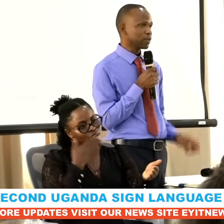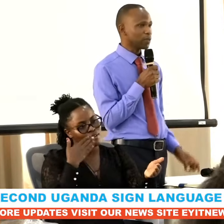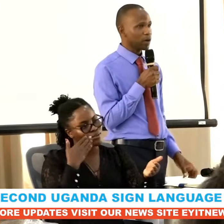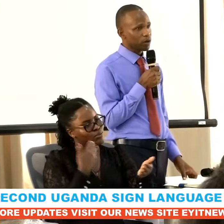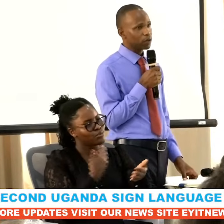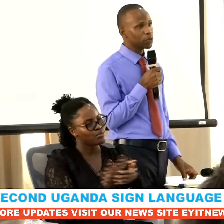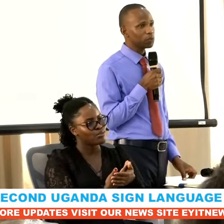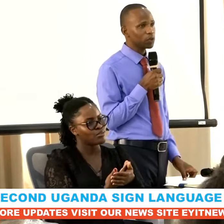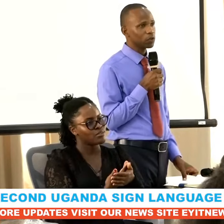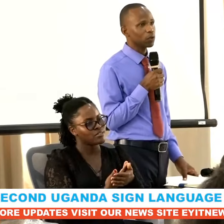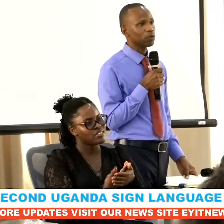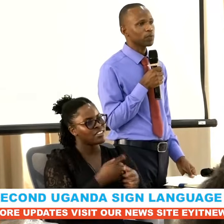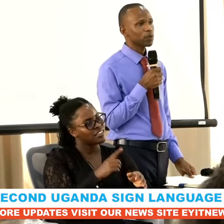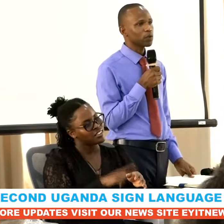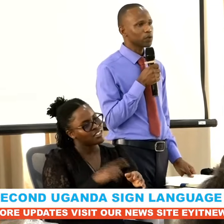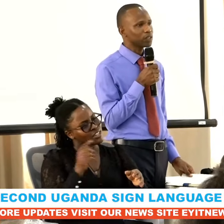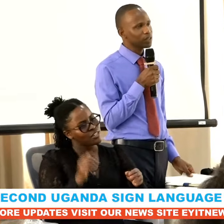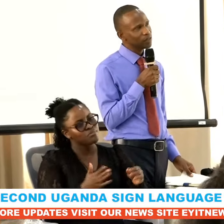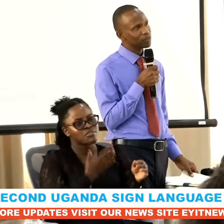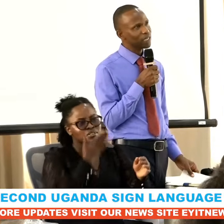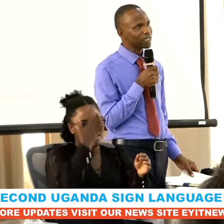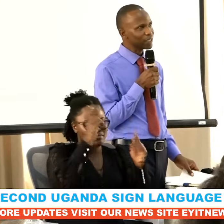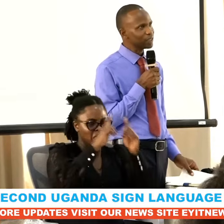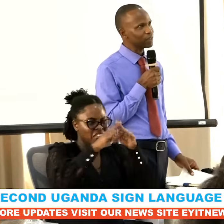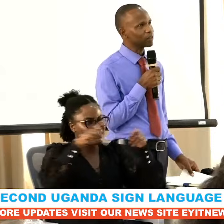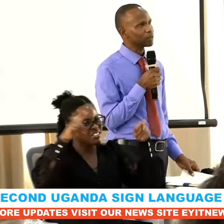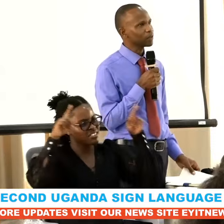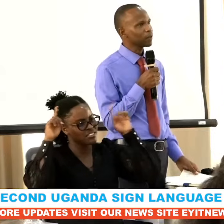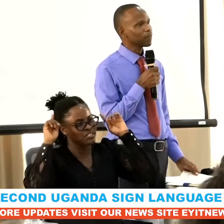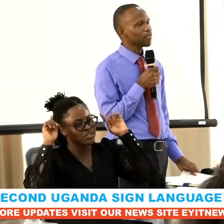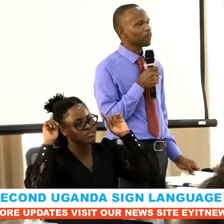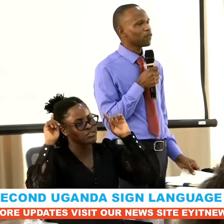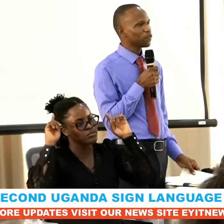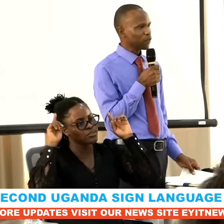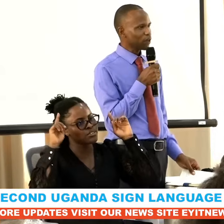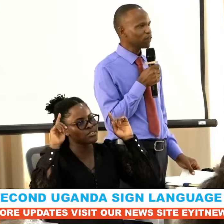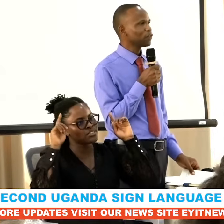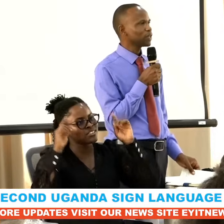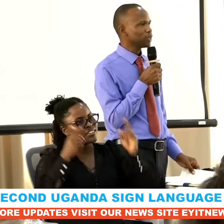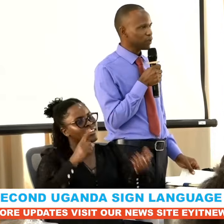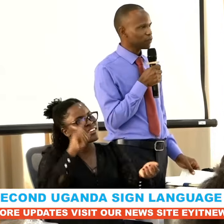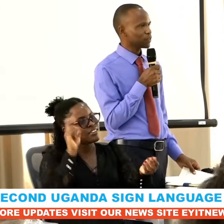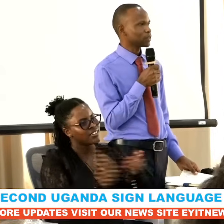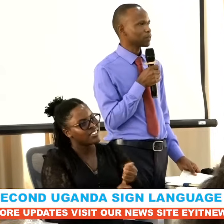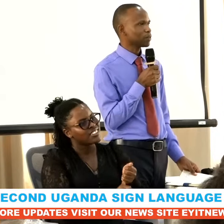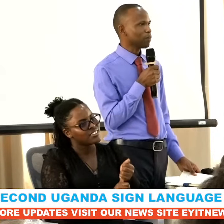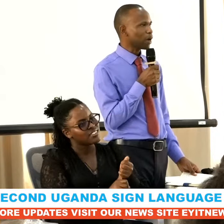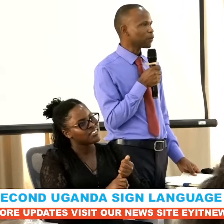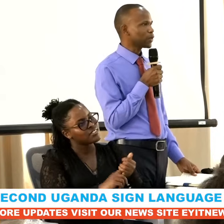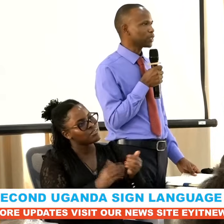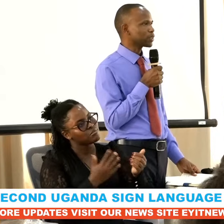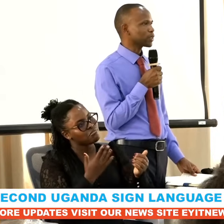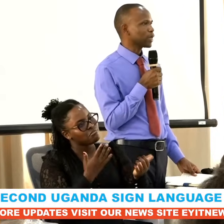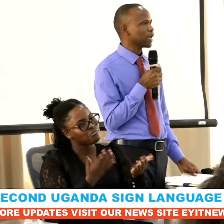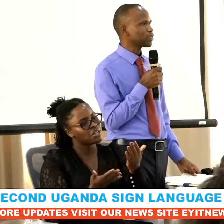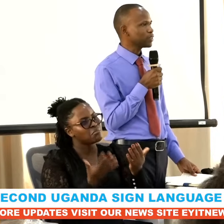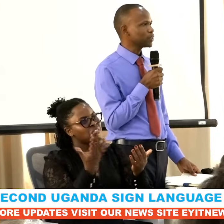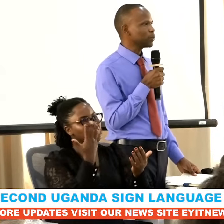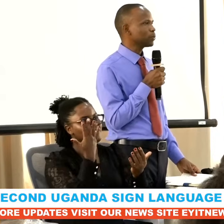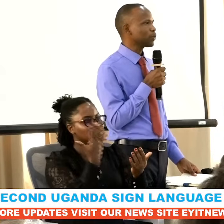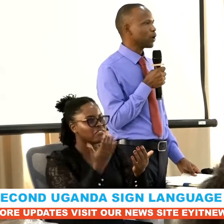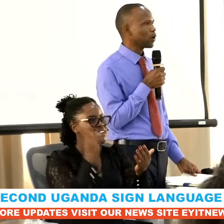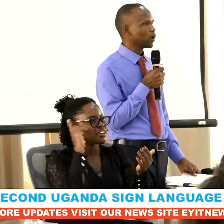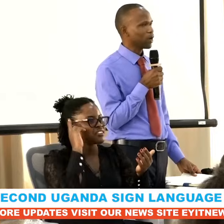that Mbarara Hospital receives at least 5 deaths per week, and